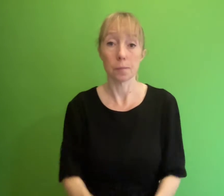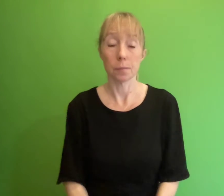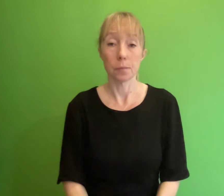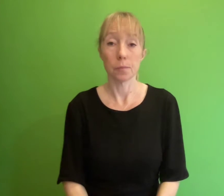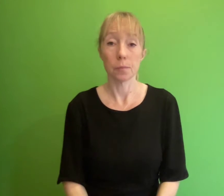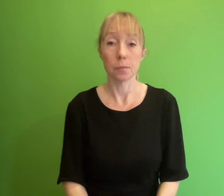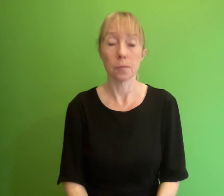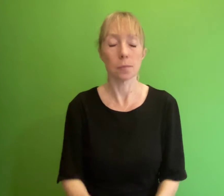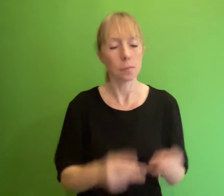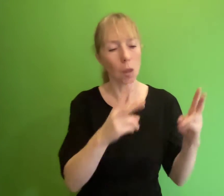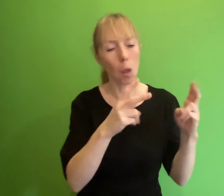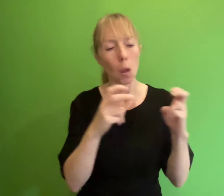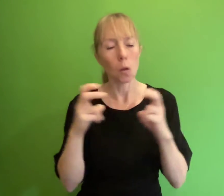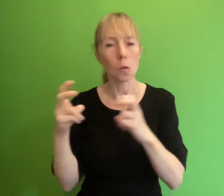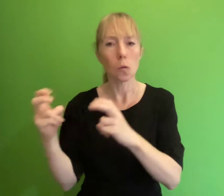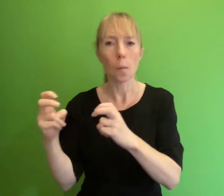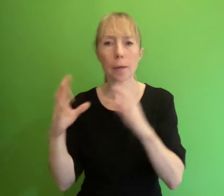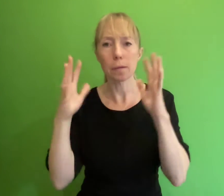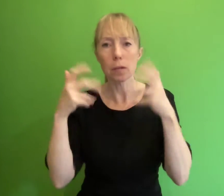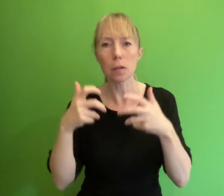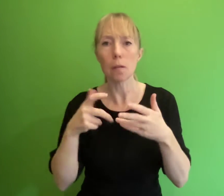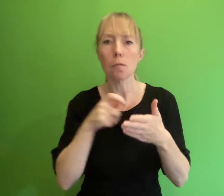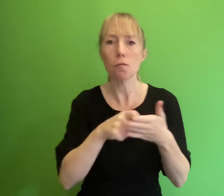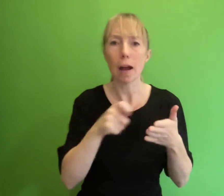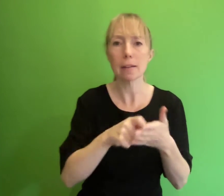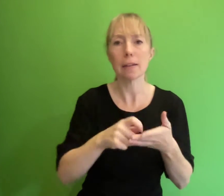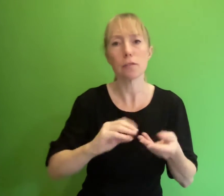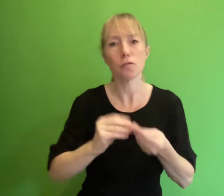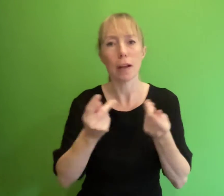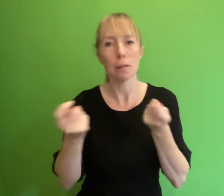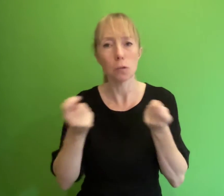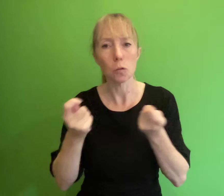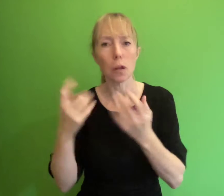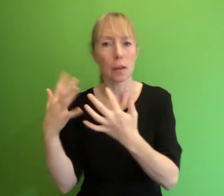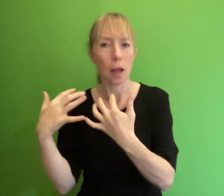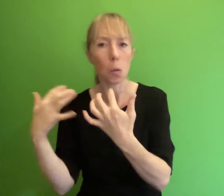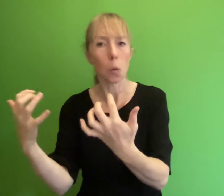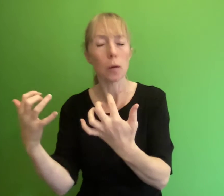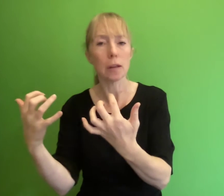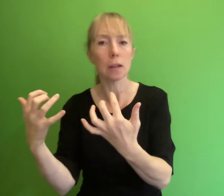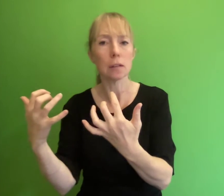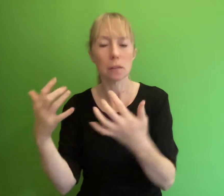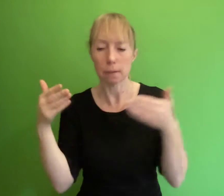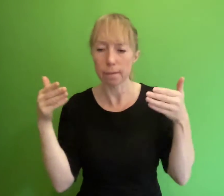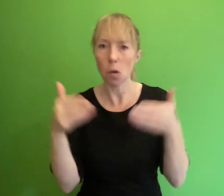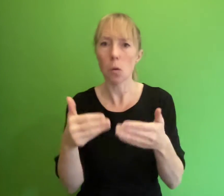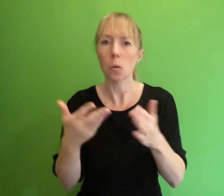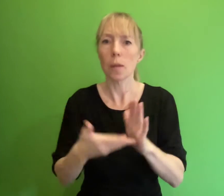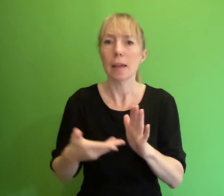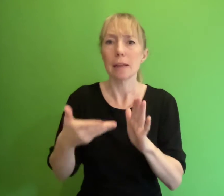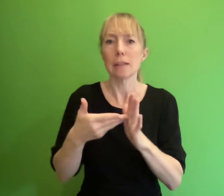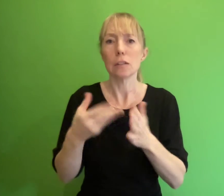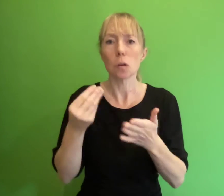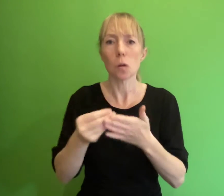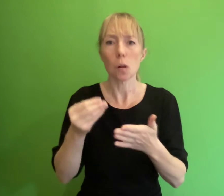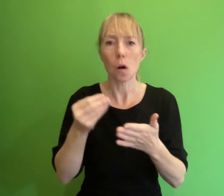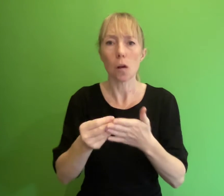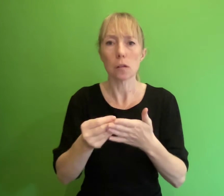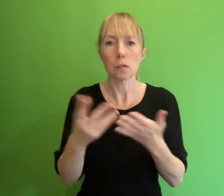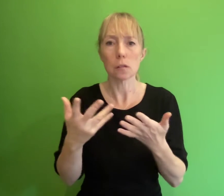Topics of concern for writers, creative producers and audiences centred on the additional costs incurred as a deaf or